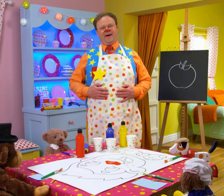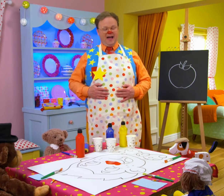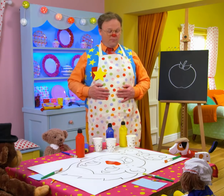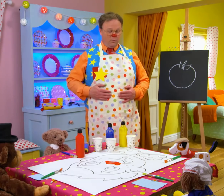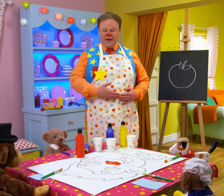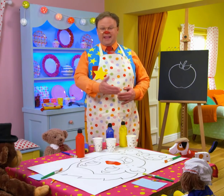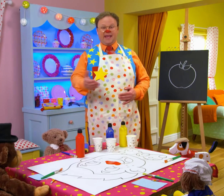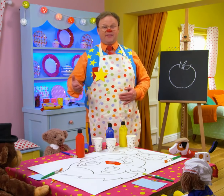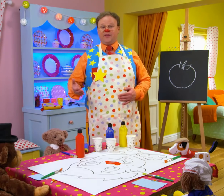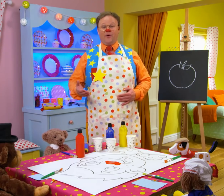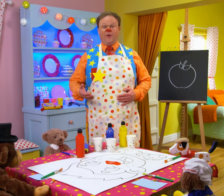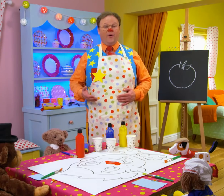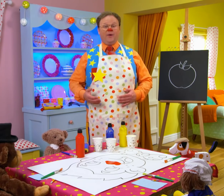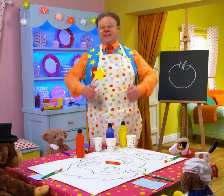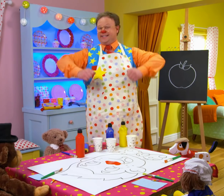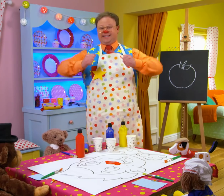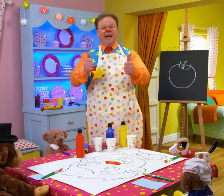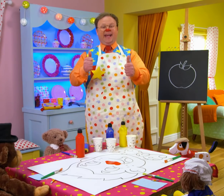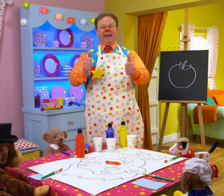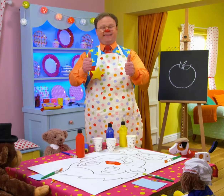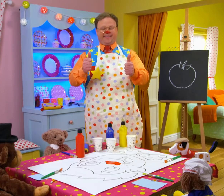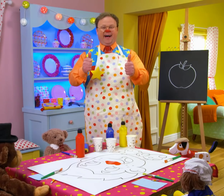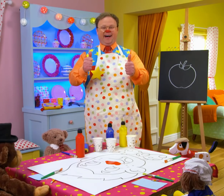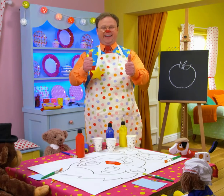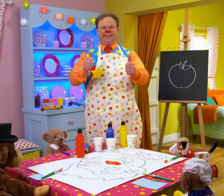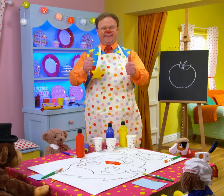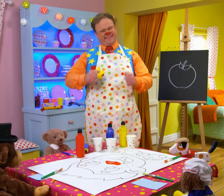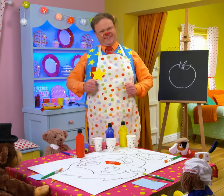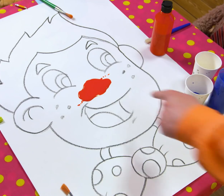and we think that you're all shining stars.